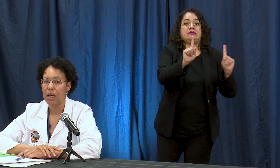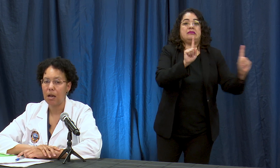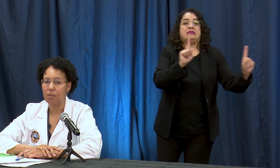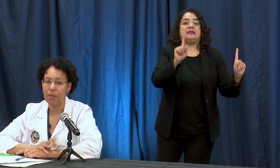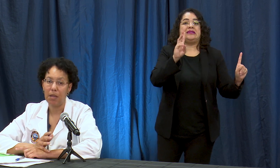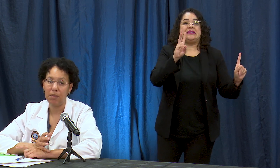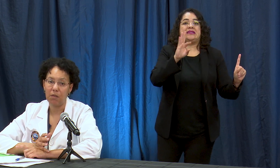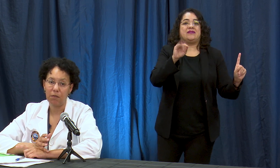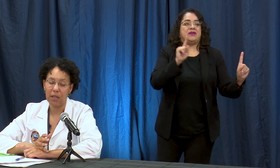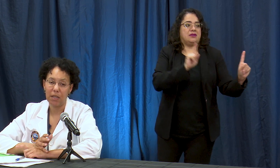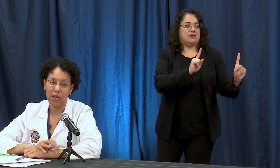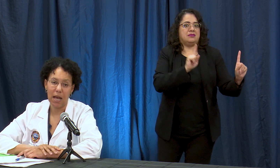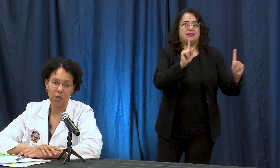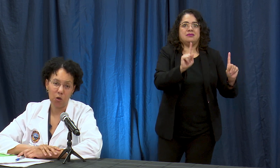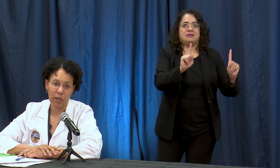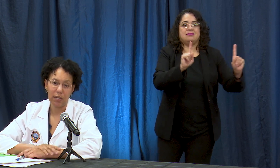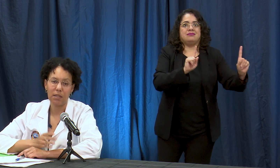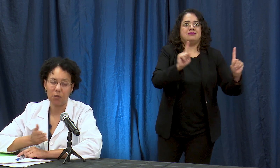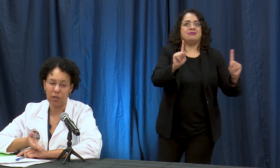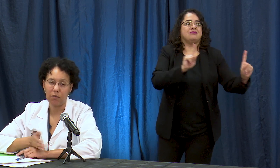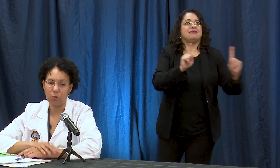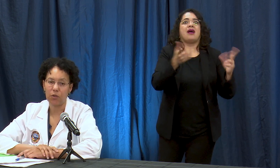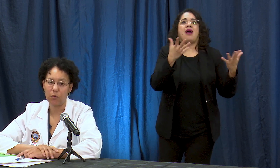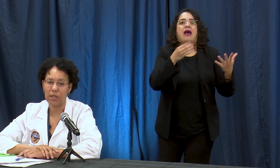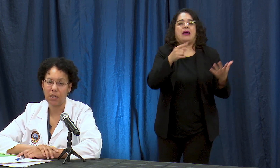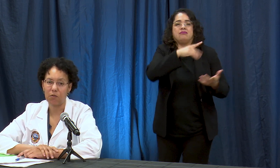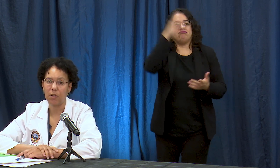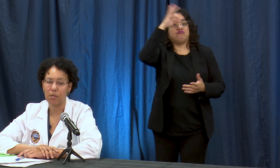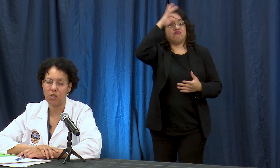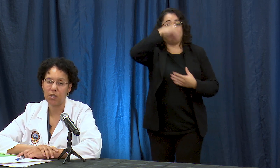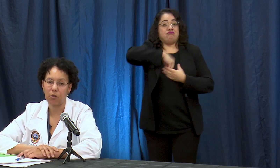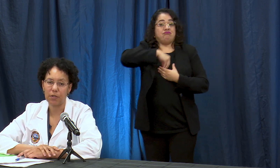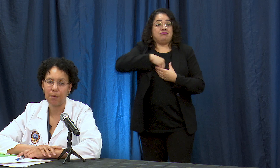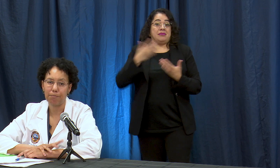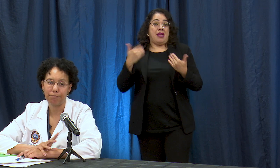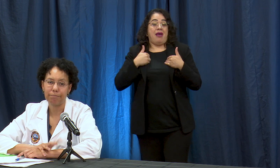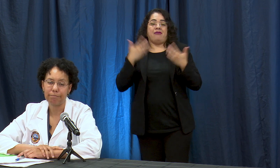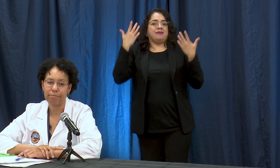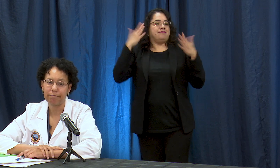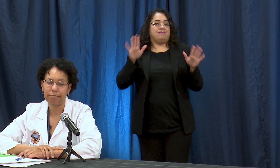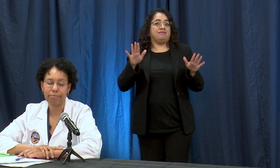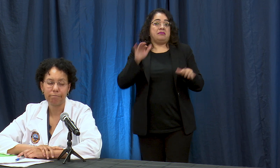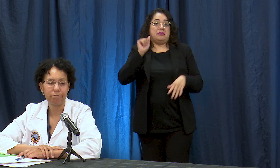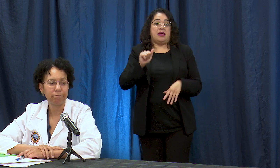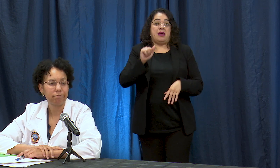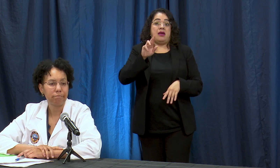time. They may be infected and not know it, and so therefore the risk of transmission goes up.